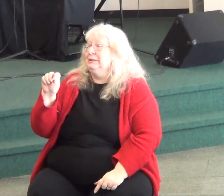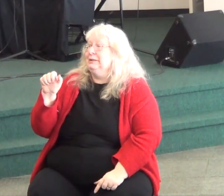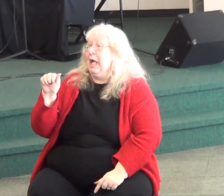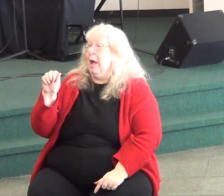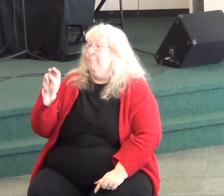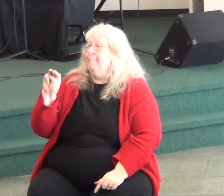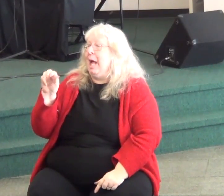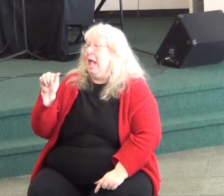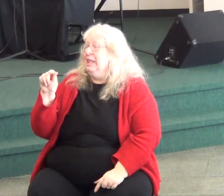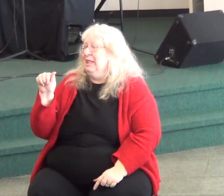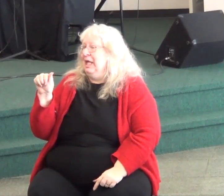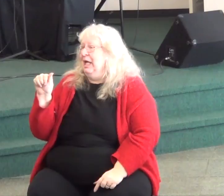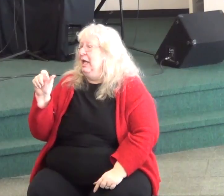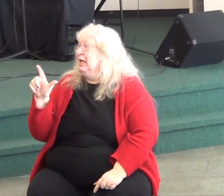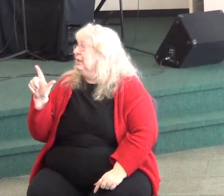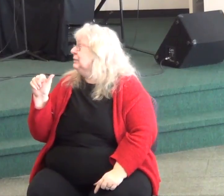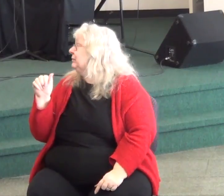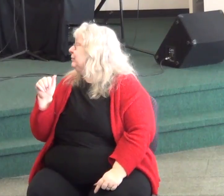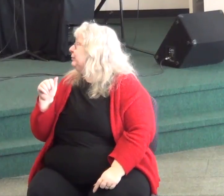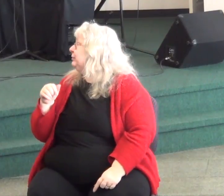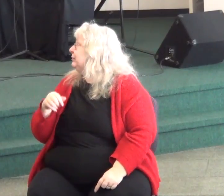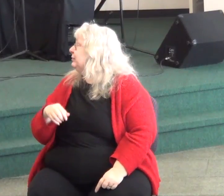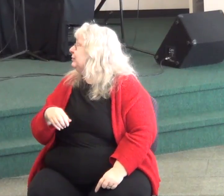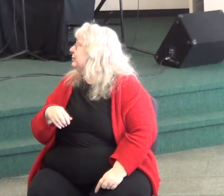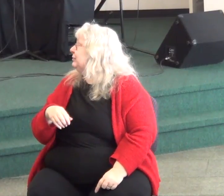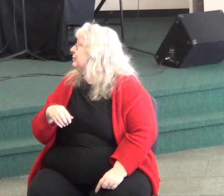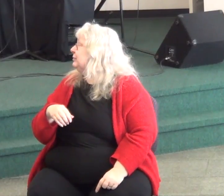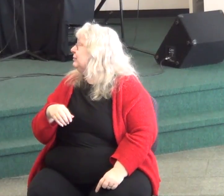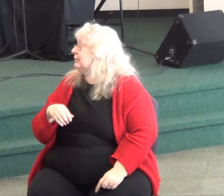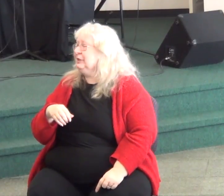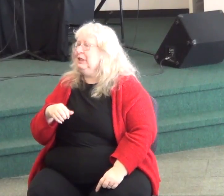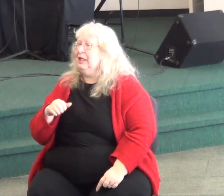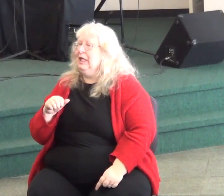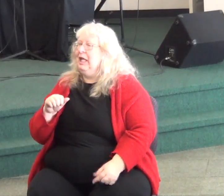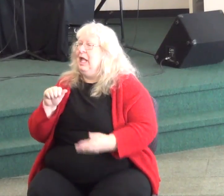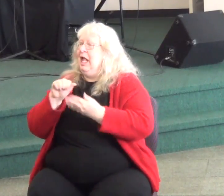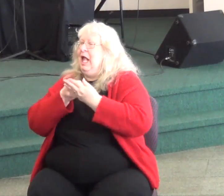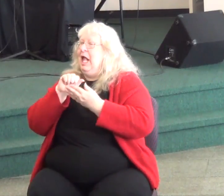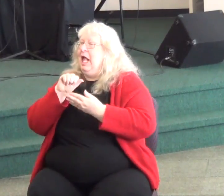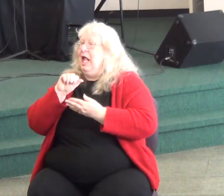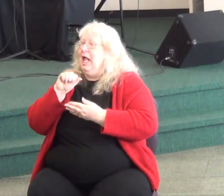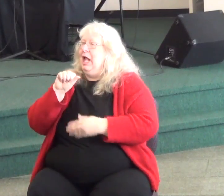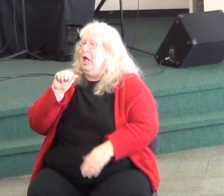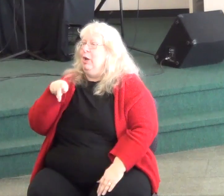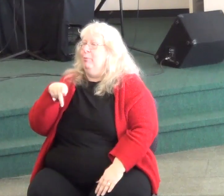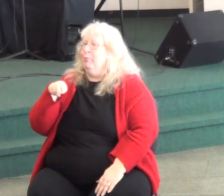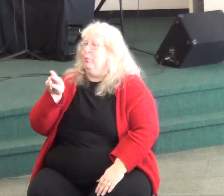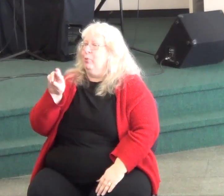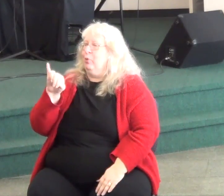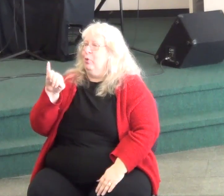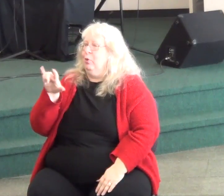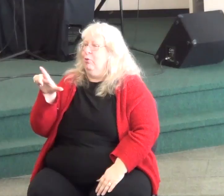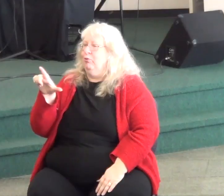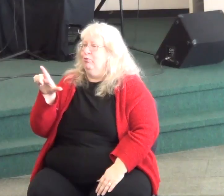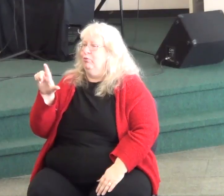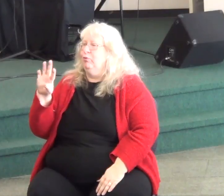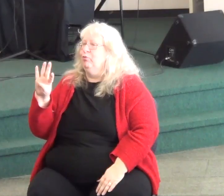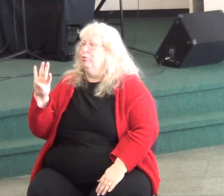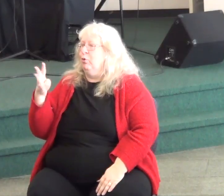That was announcing, but anyway, so April 4th, the youth group's going to go to Sky Zone, which is an indoor trampoline park. There is